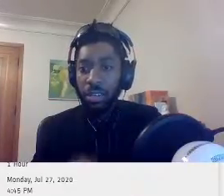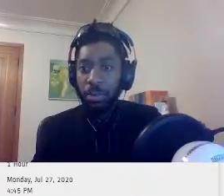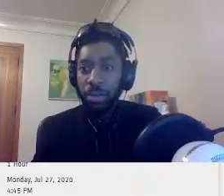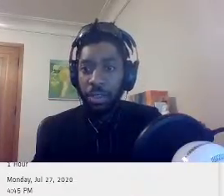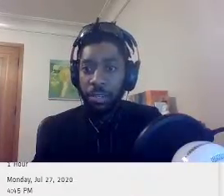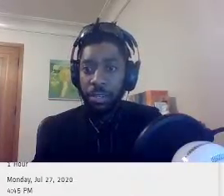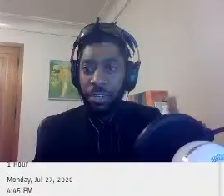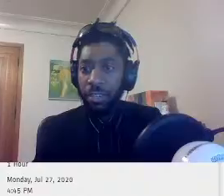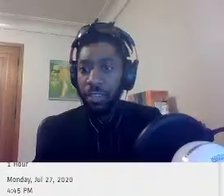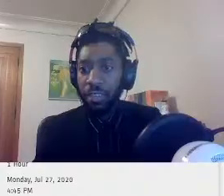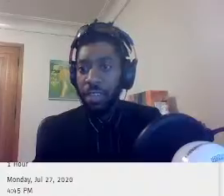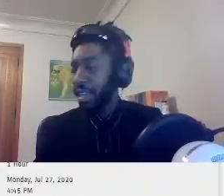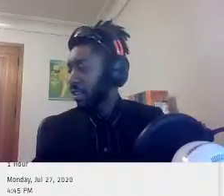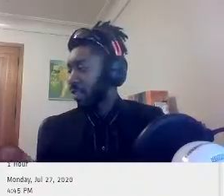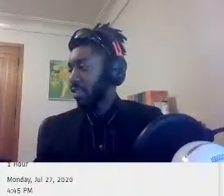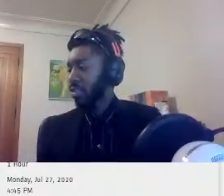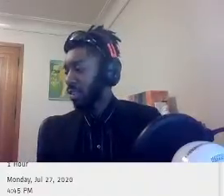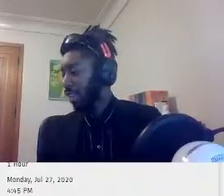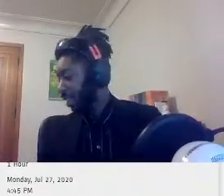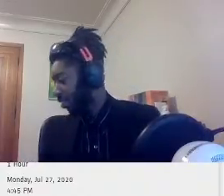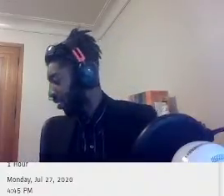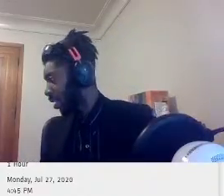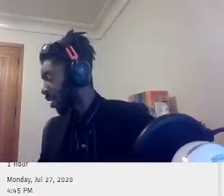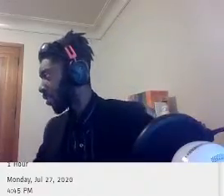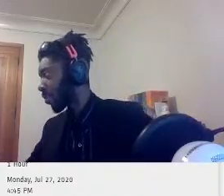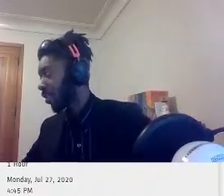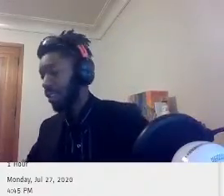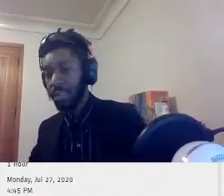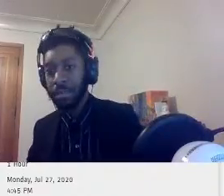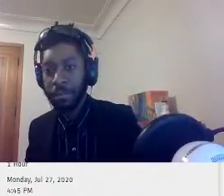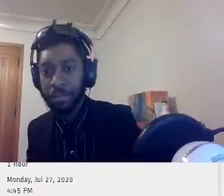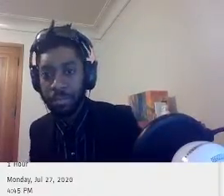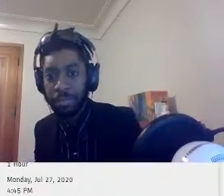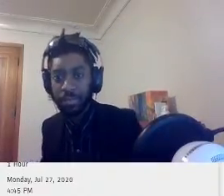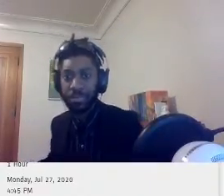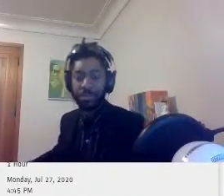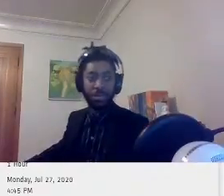Alright, Honorable Governor Sisolak is a little late right now, I'm seeing.